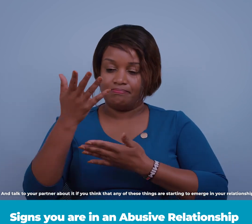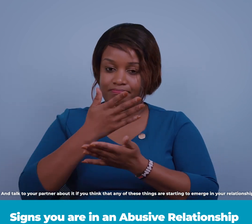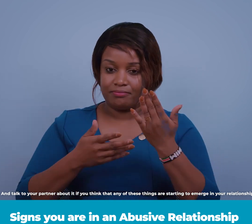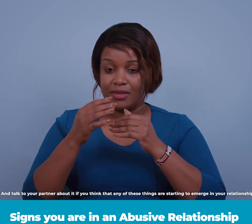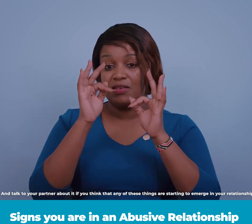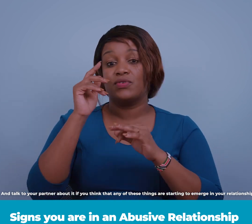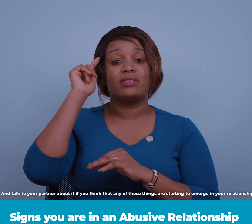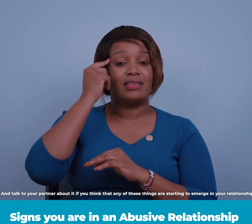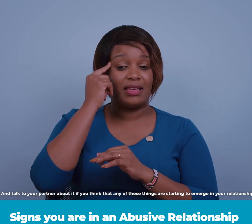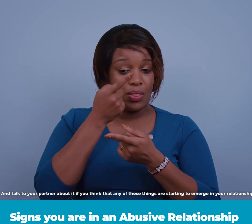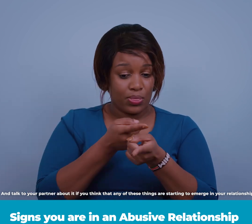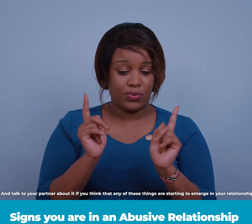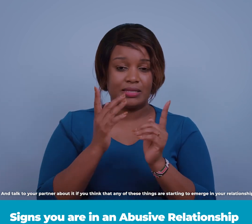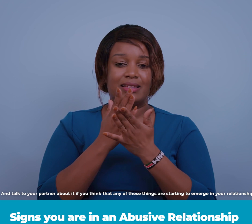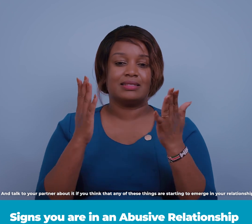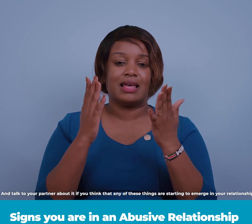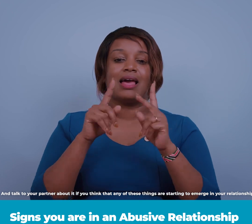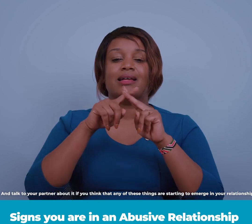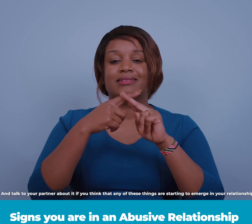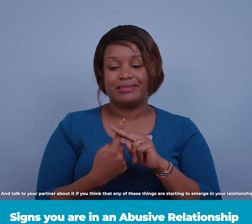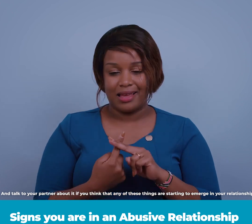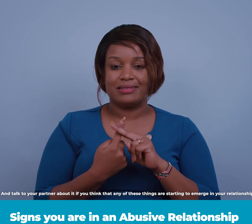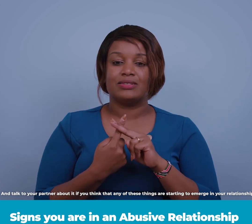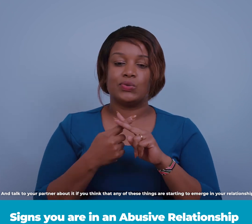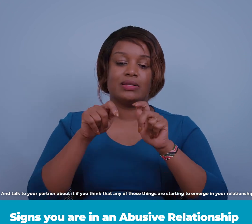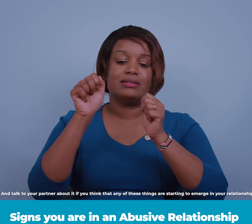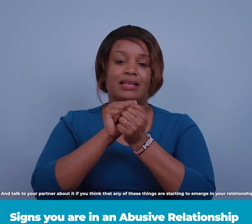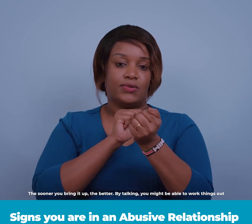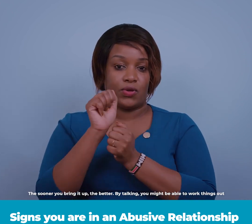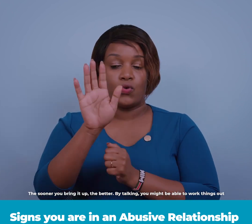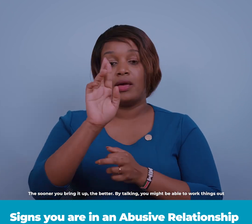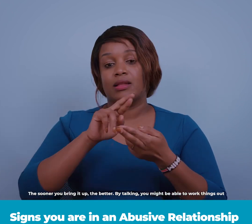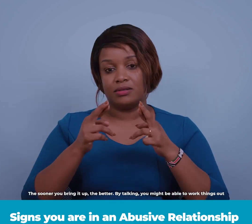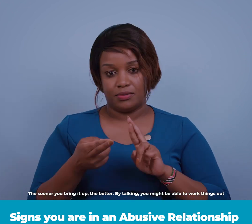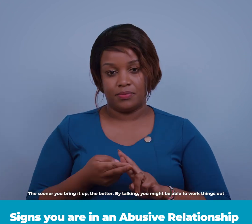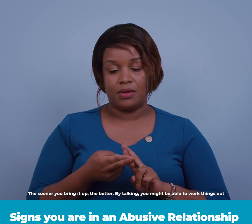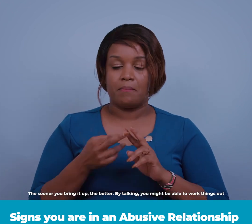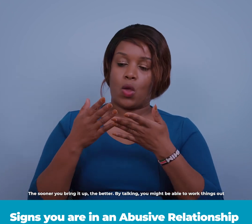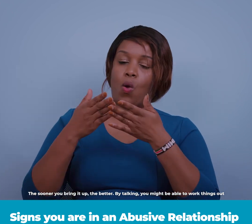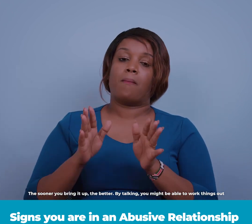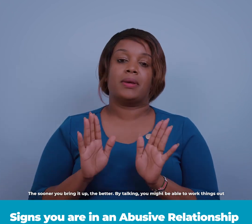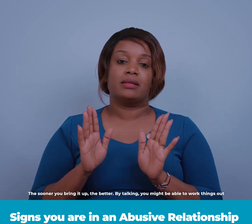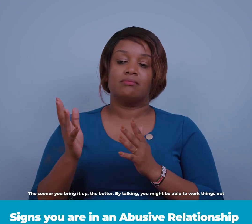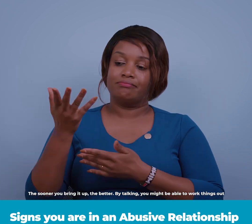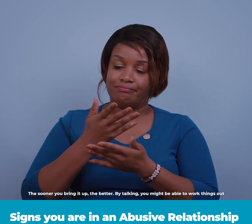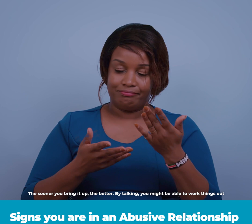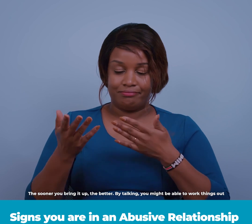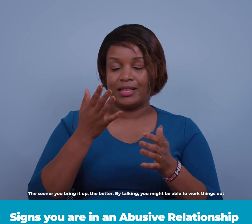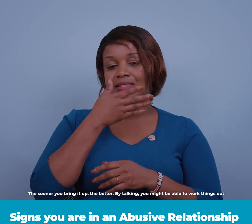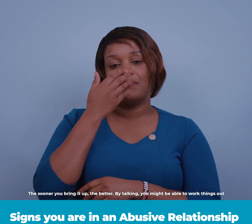any of these things are starting to emerge in your relationship. The sooner you bring it up, the better. By